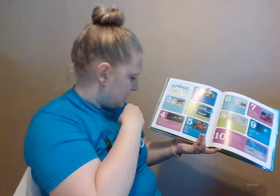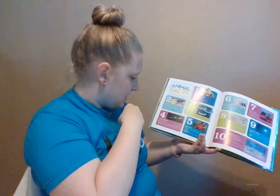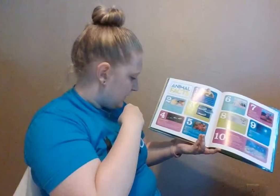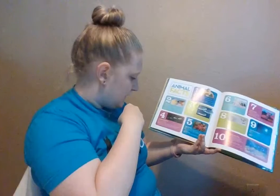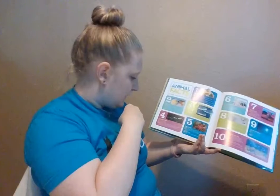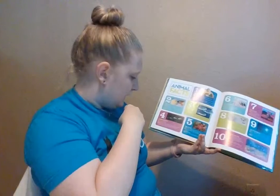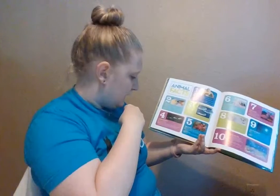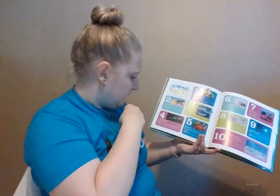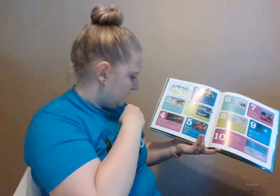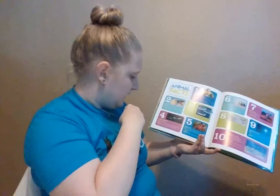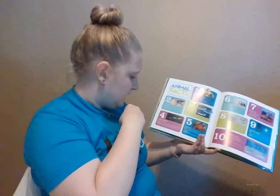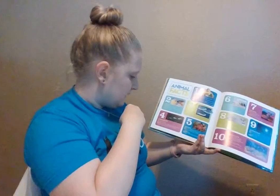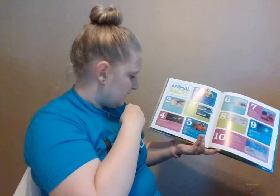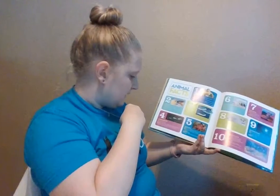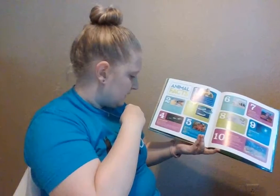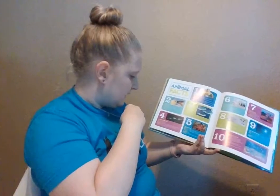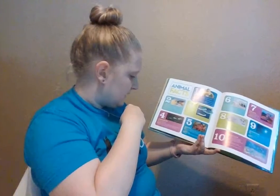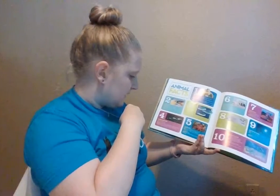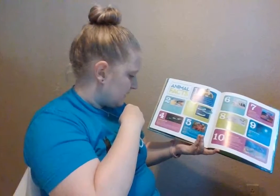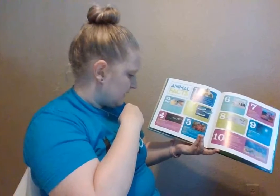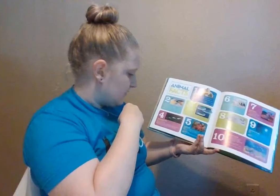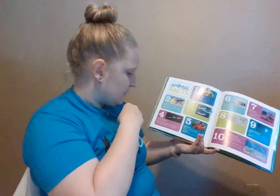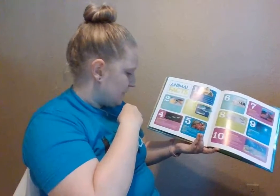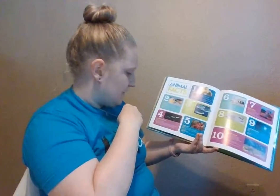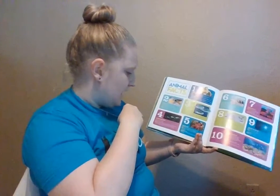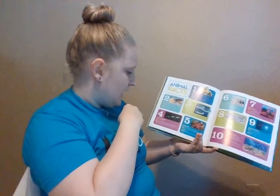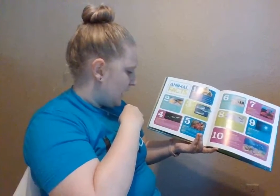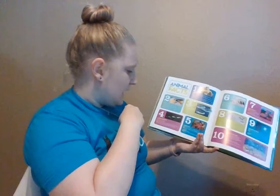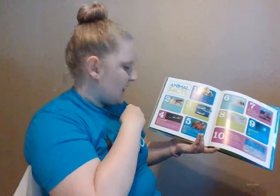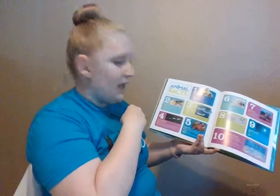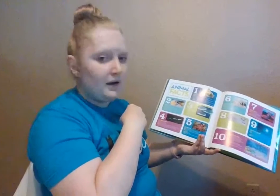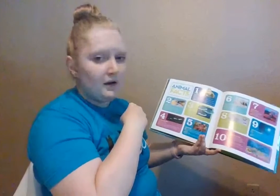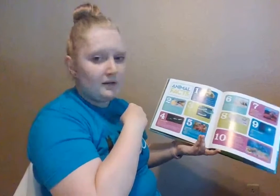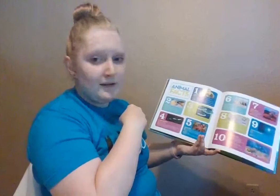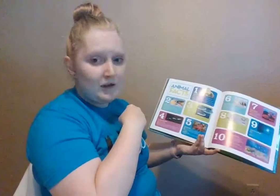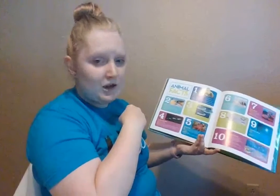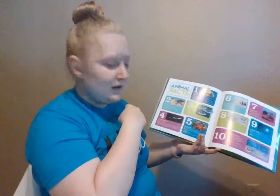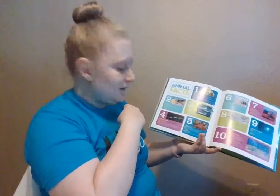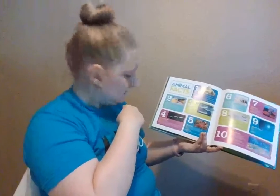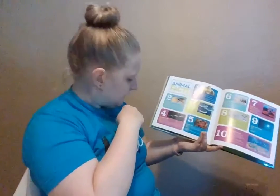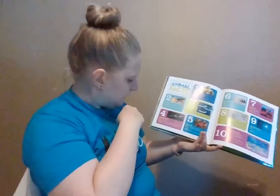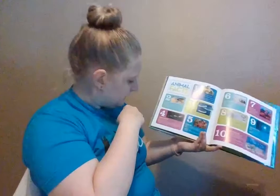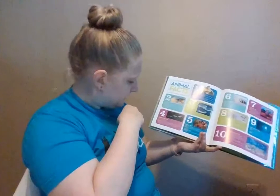other squid, snails, slugs, and shrimp, and other crustaceans.